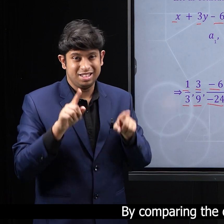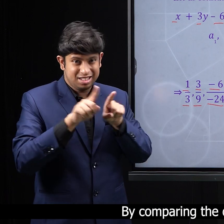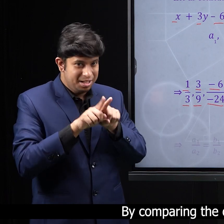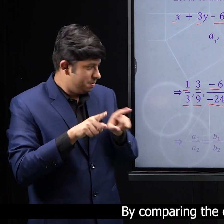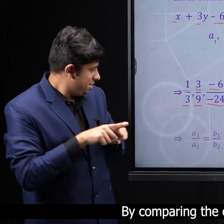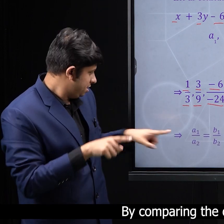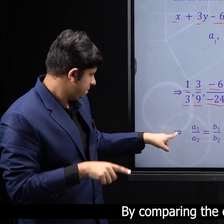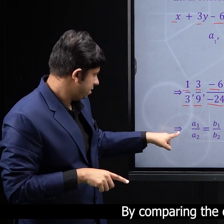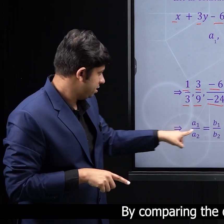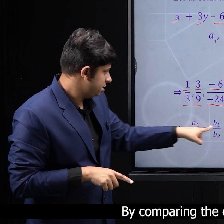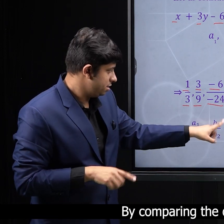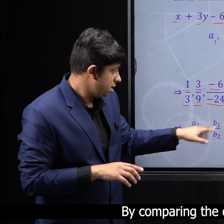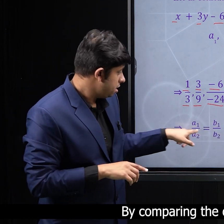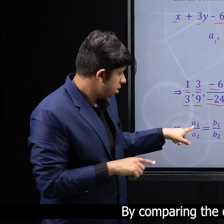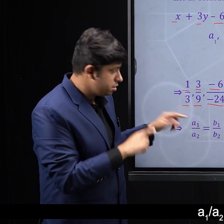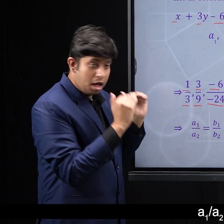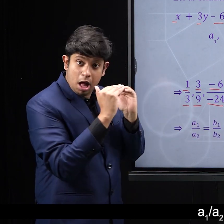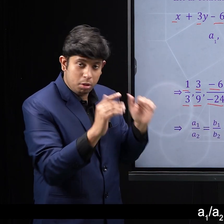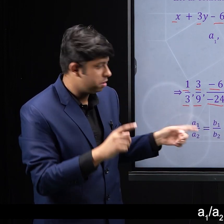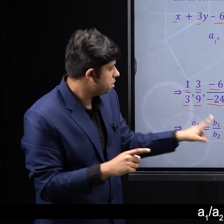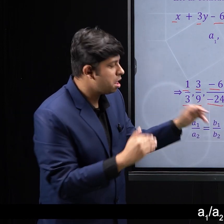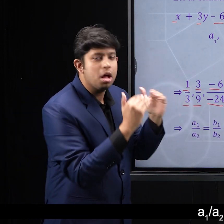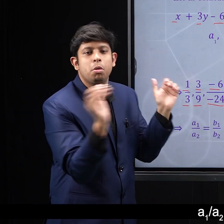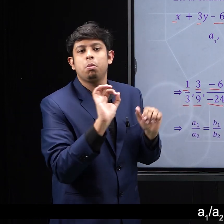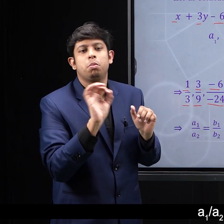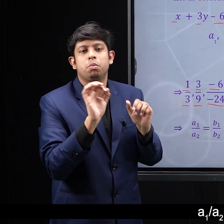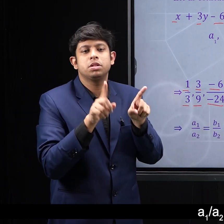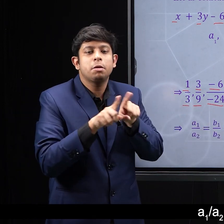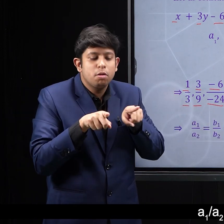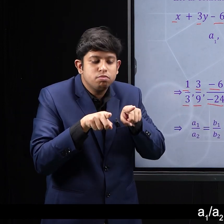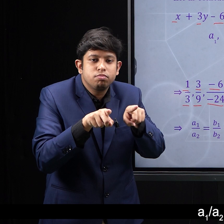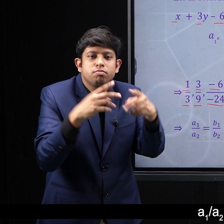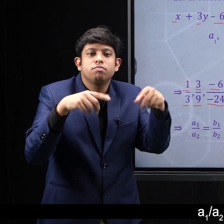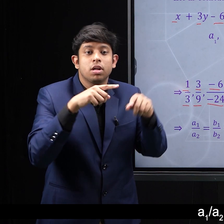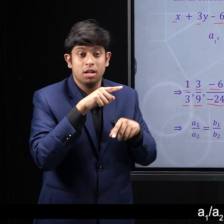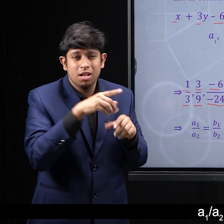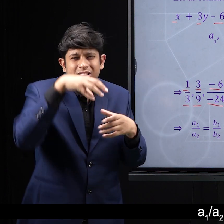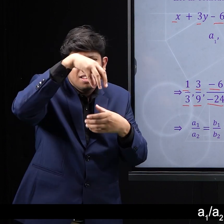By comparing the coefficients, we can say that a1 by a2 is equal to b1 by b2, which is not equal to c1 by c2.